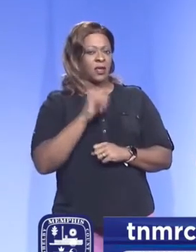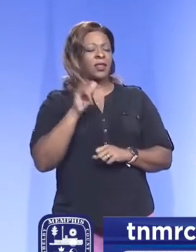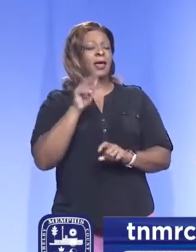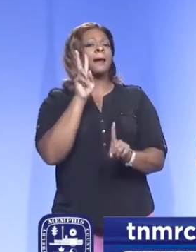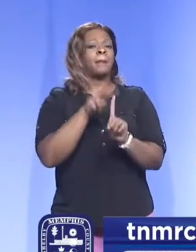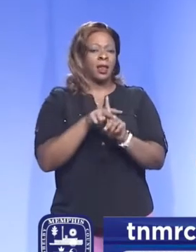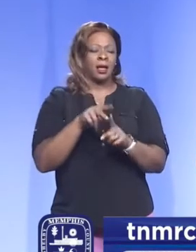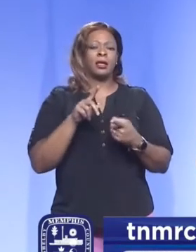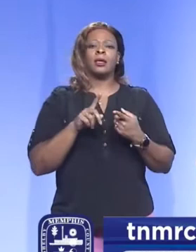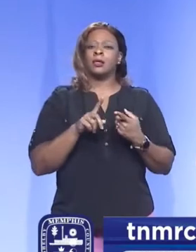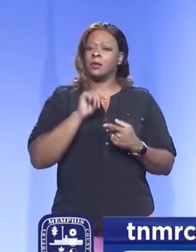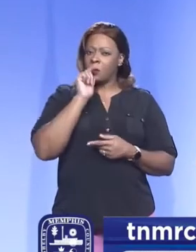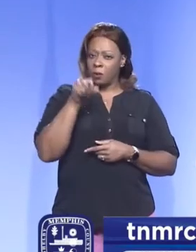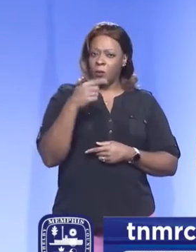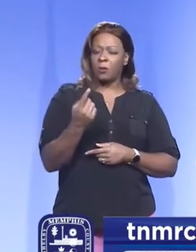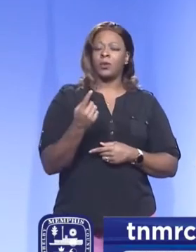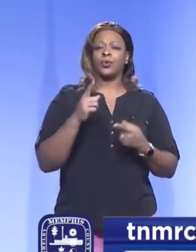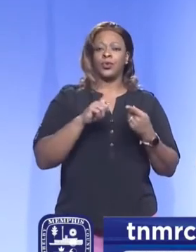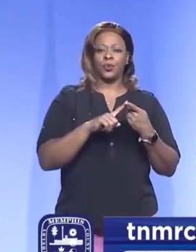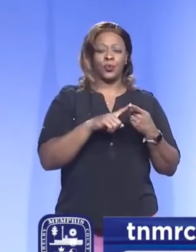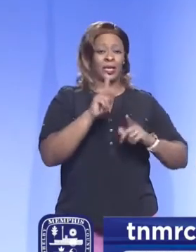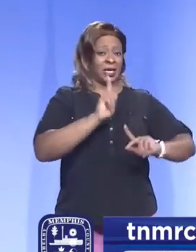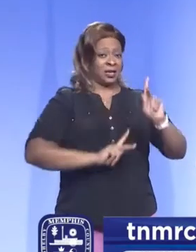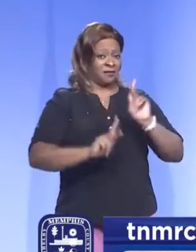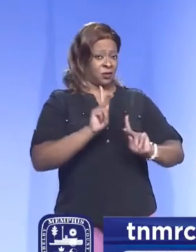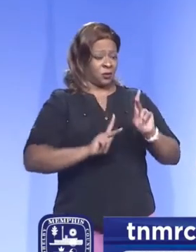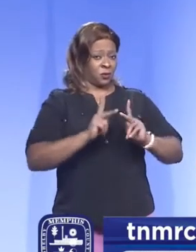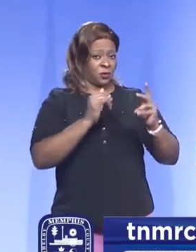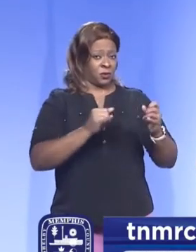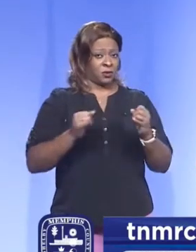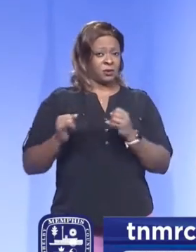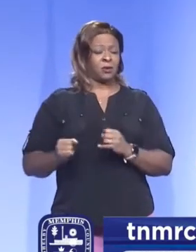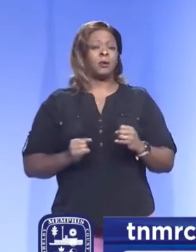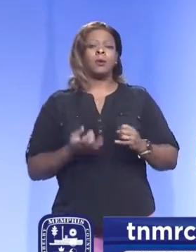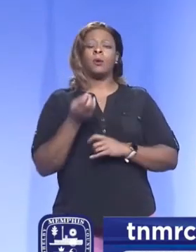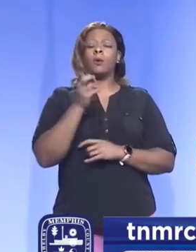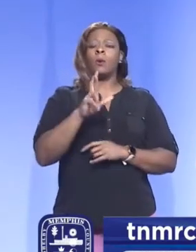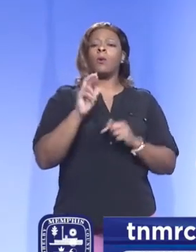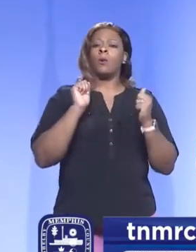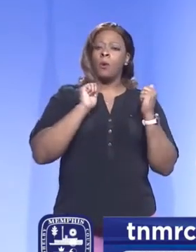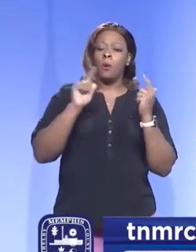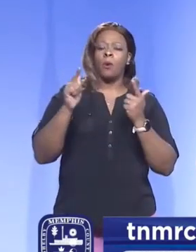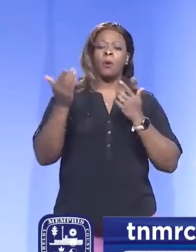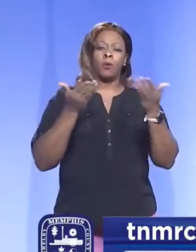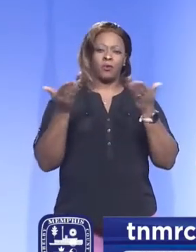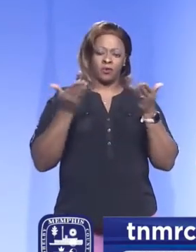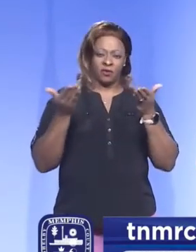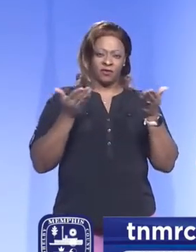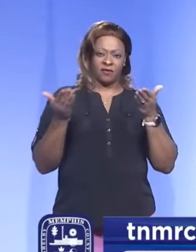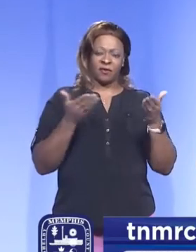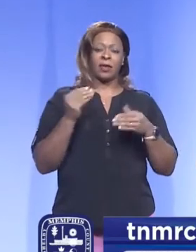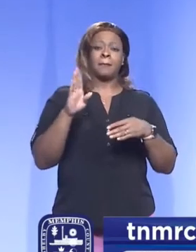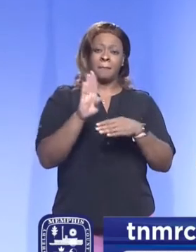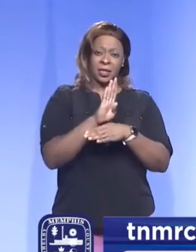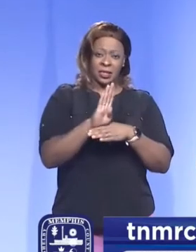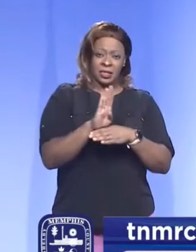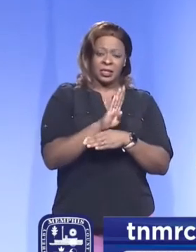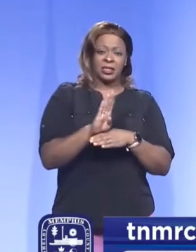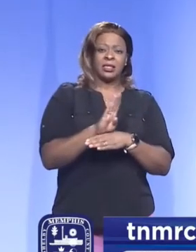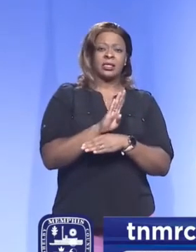applies to either the individual or all services and